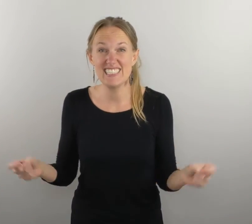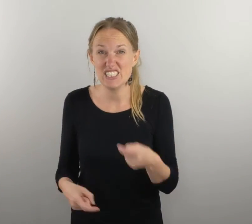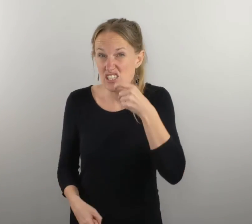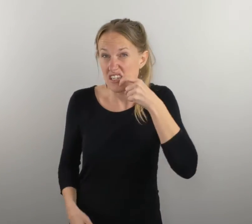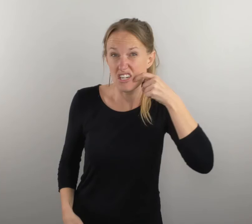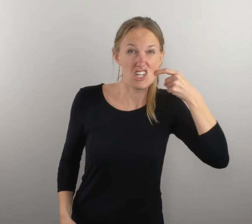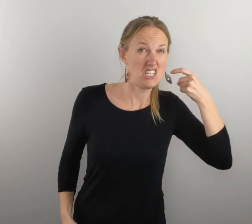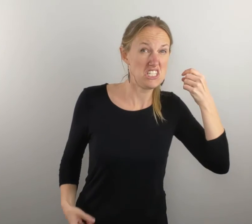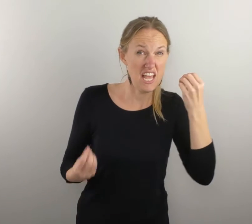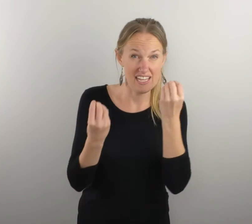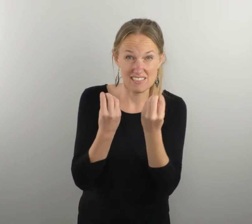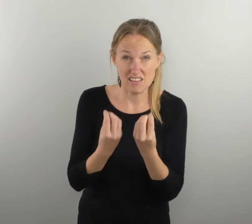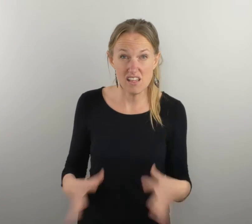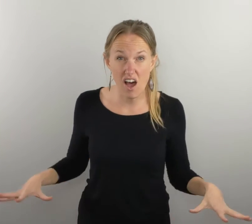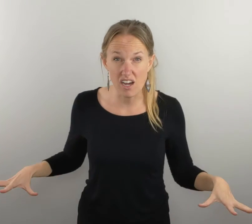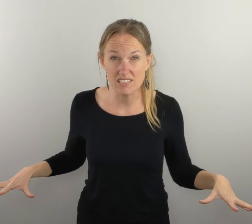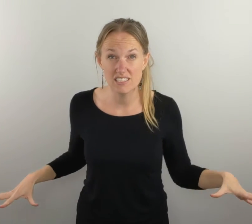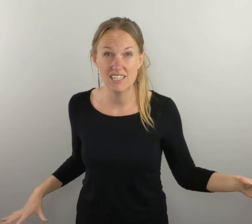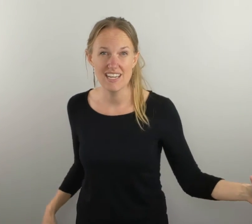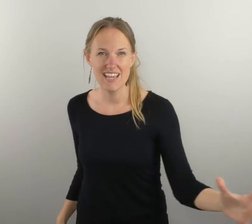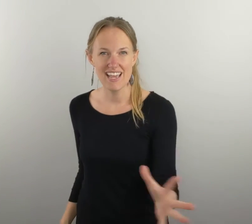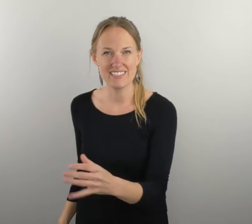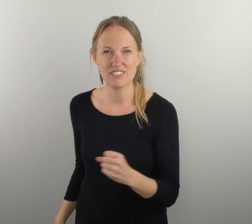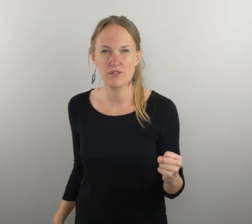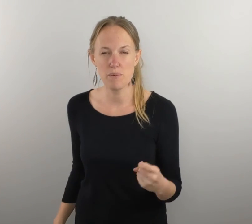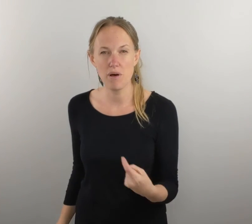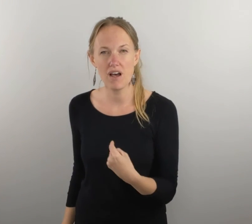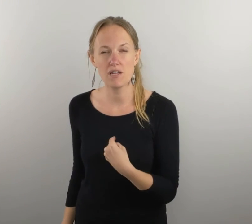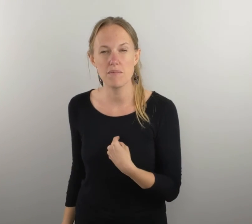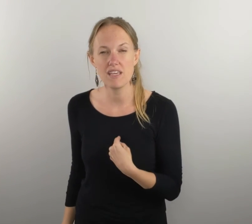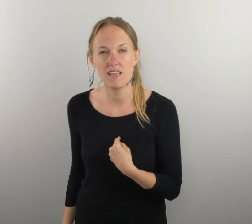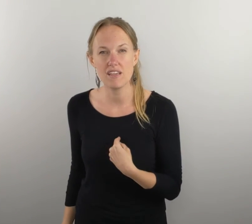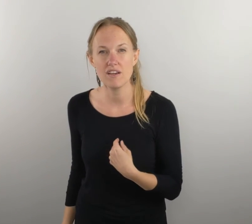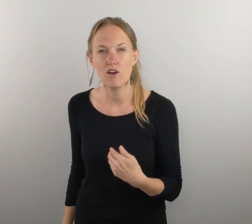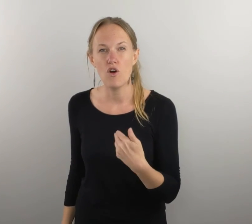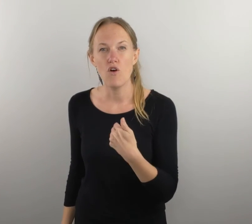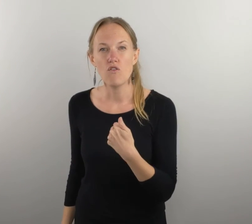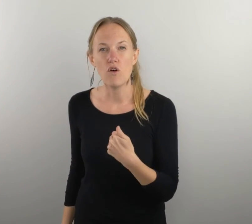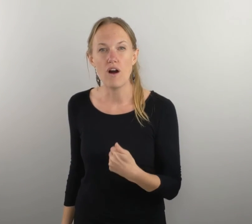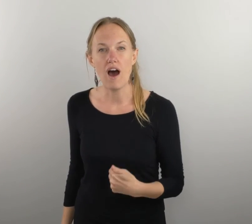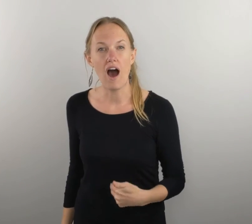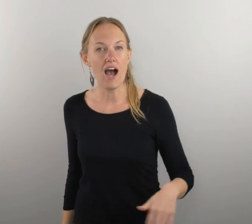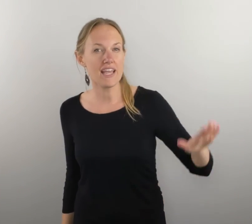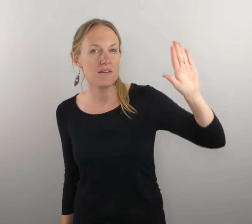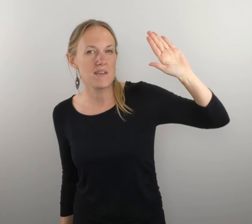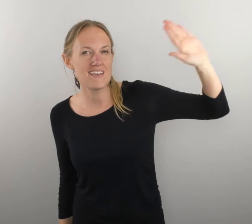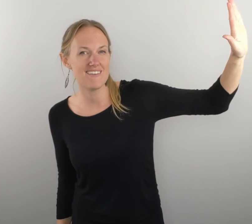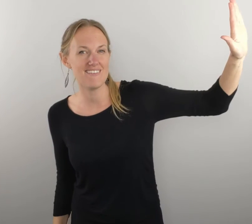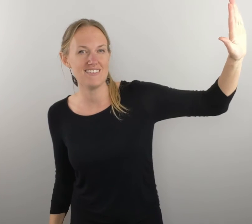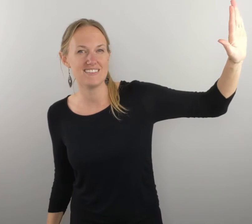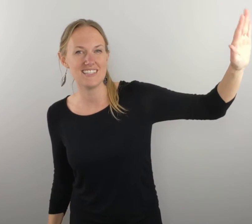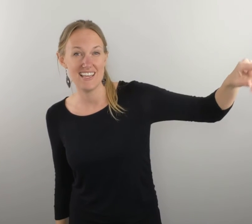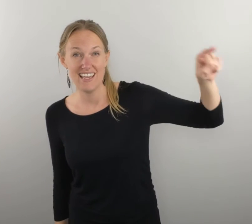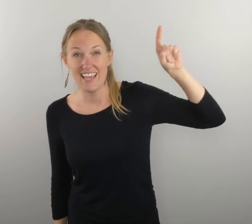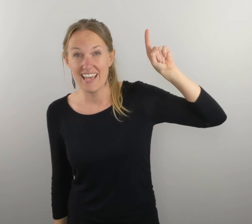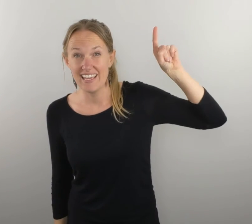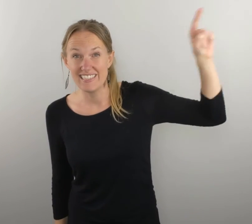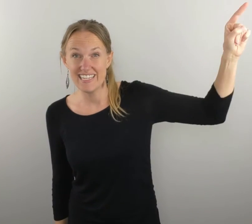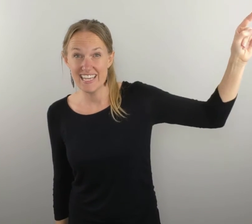sin's curse has lost its grip on me, for I am his and